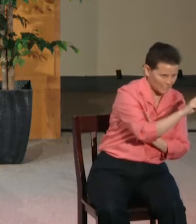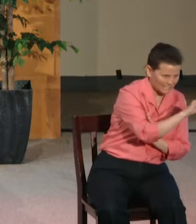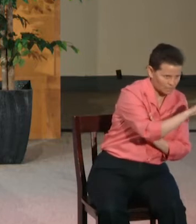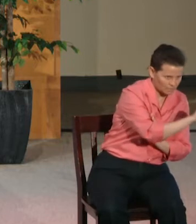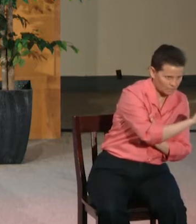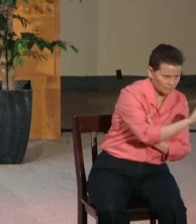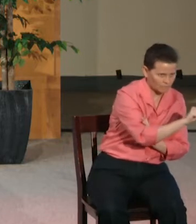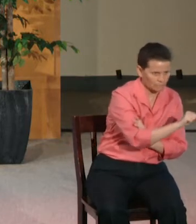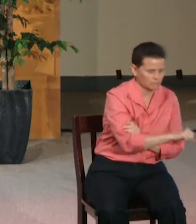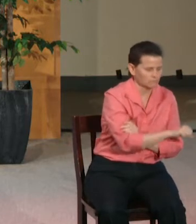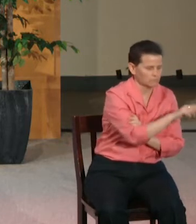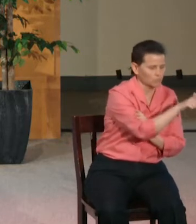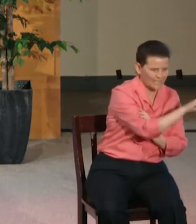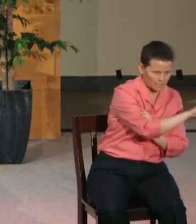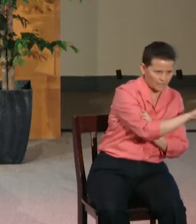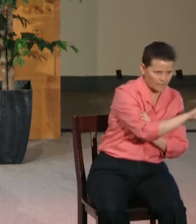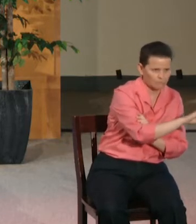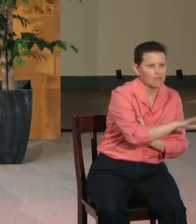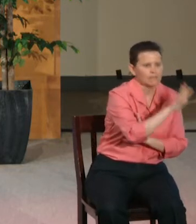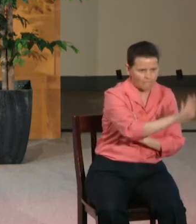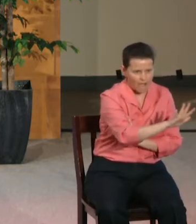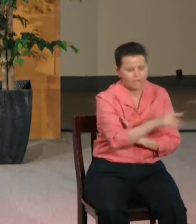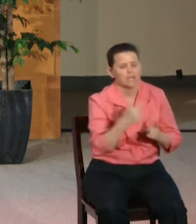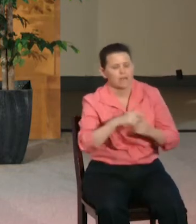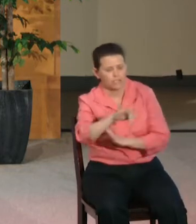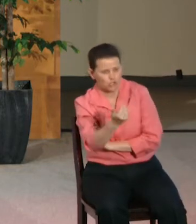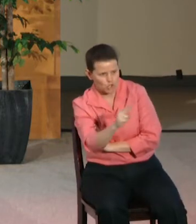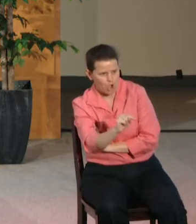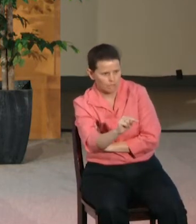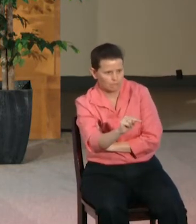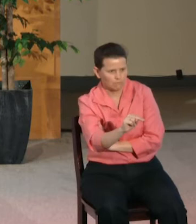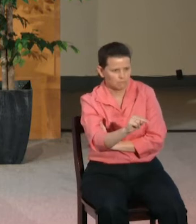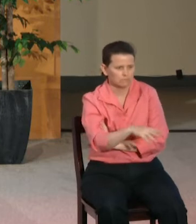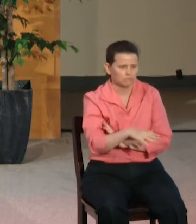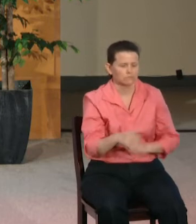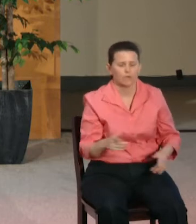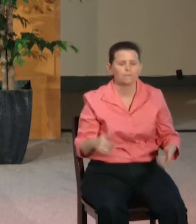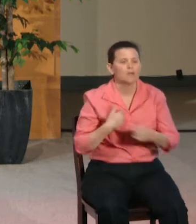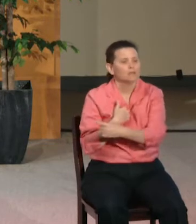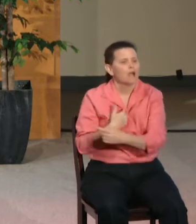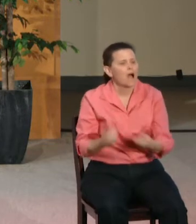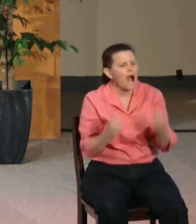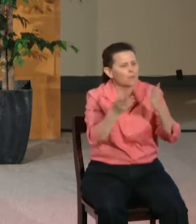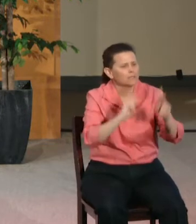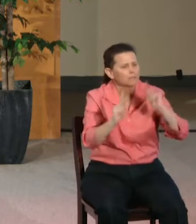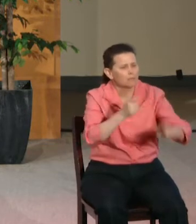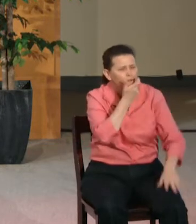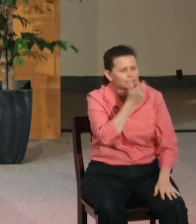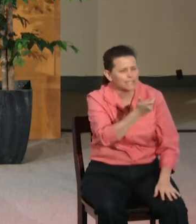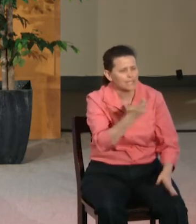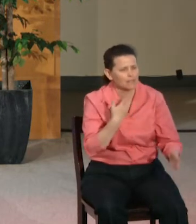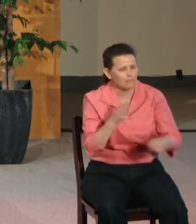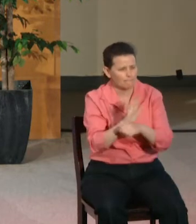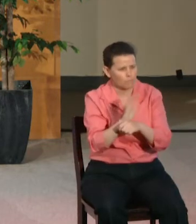question. Has anybody seen the movie The March of the Penguins? Raise your hand if you've seen it. Have you seen it more than once? Keep your